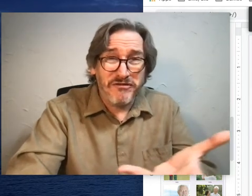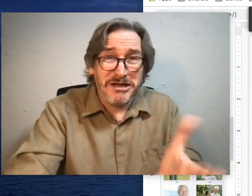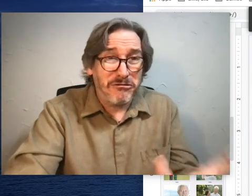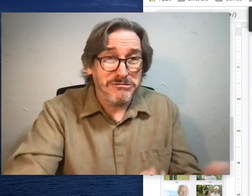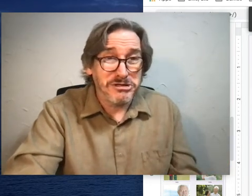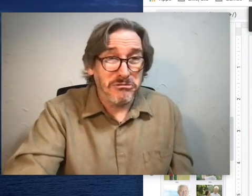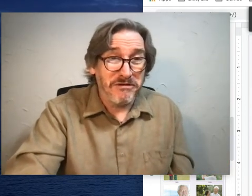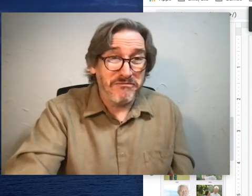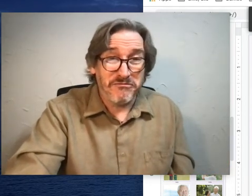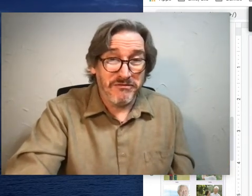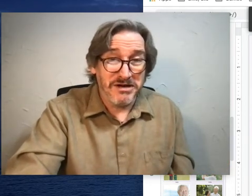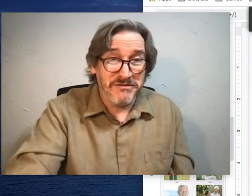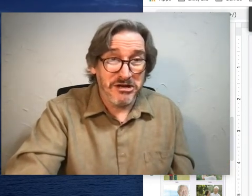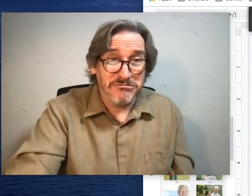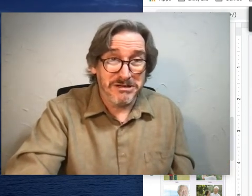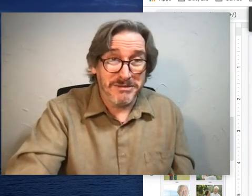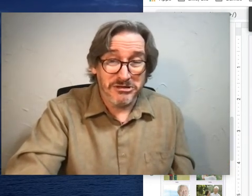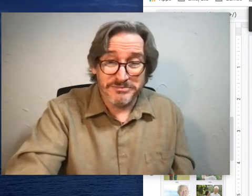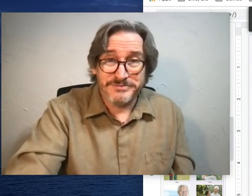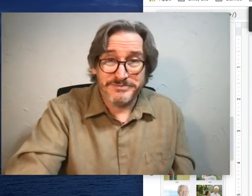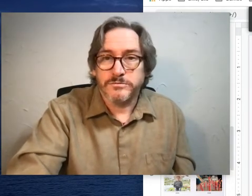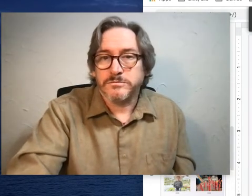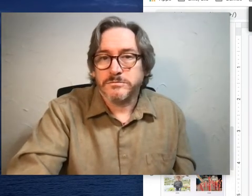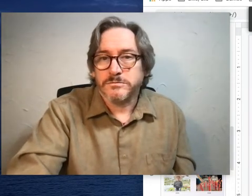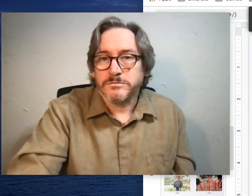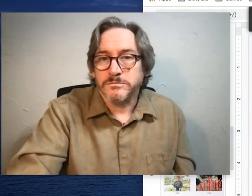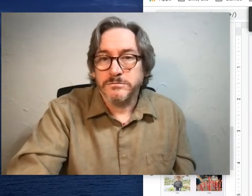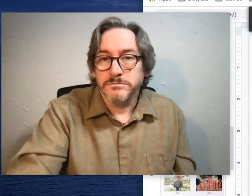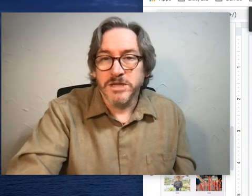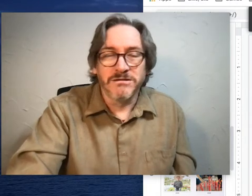no video. So if we find a video, let me know.